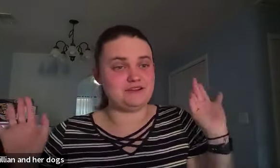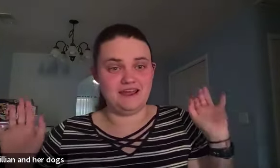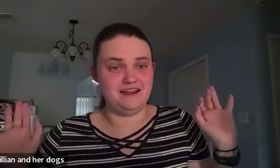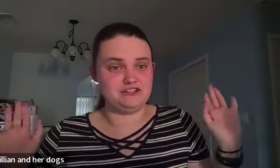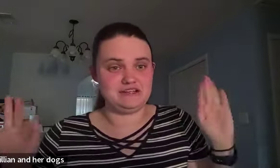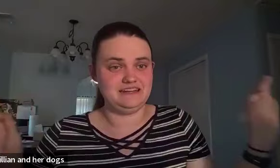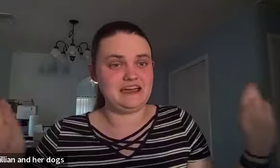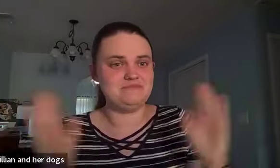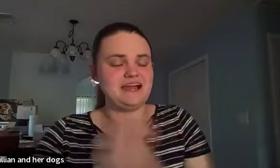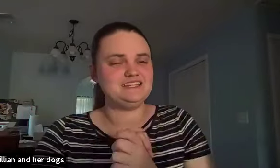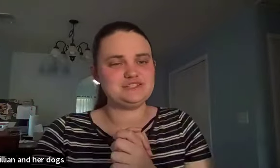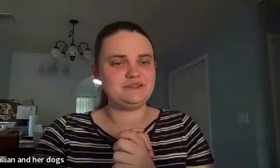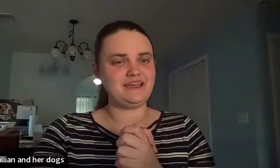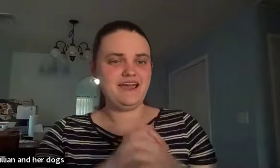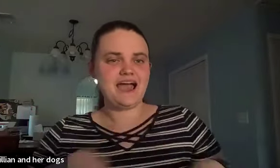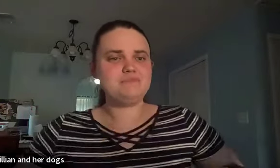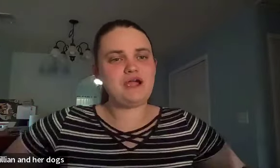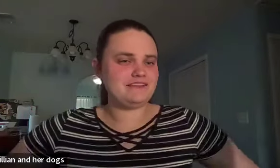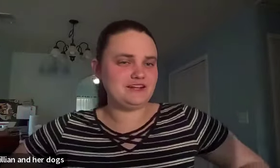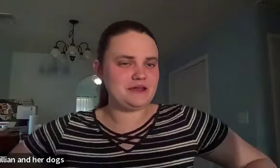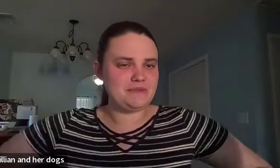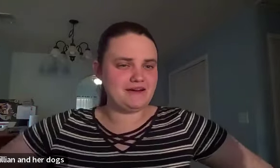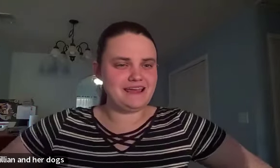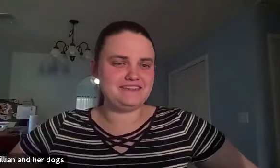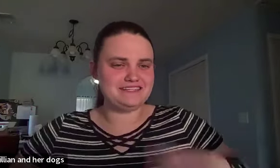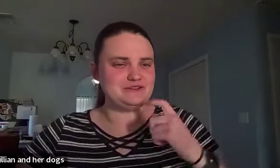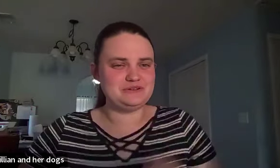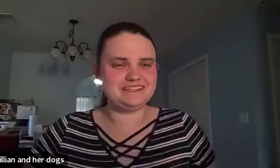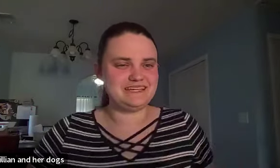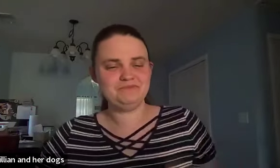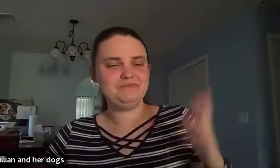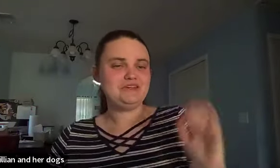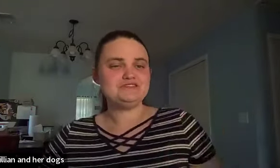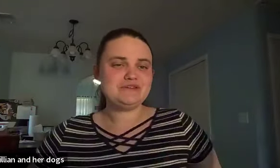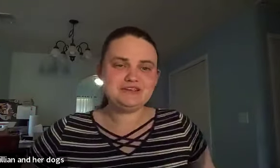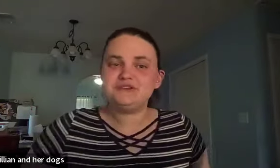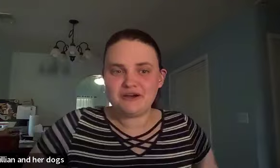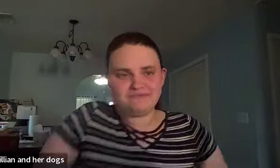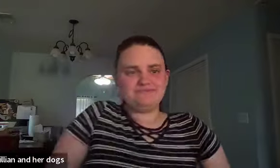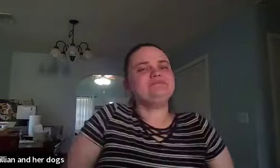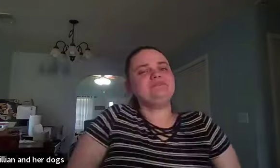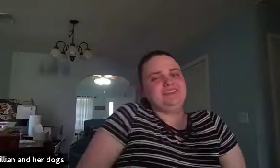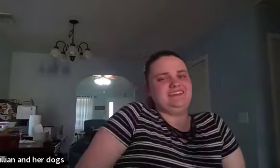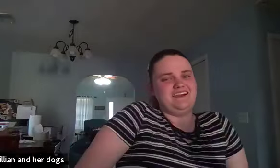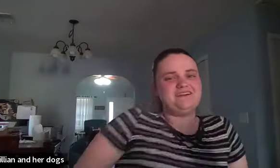go to 999, but I can just be like, I brag a little bit about it. I think it's the coolest thing. So now you'll know.